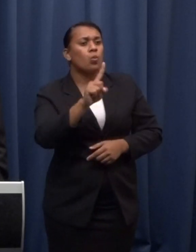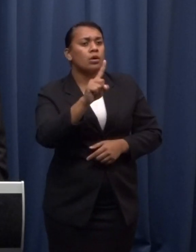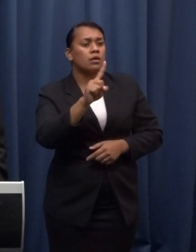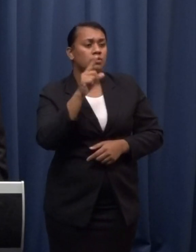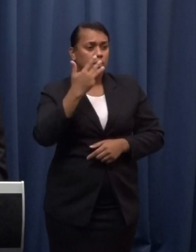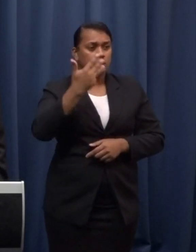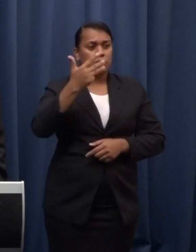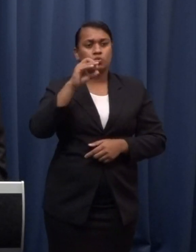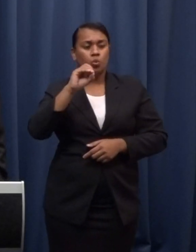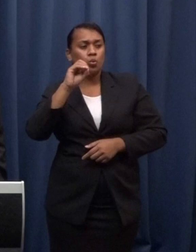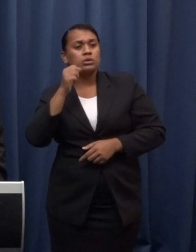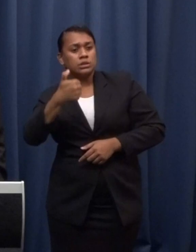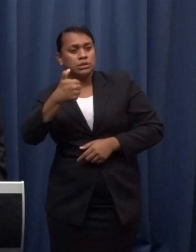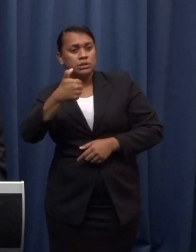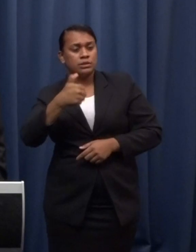221-9906.